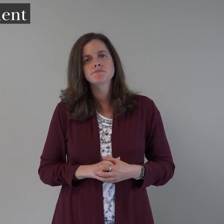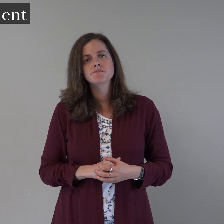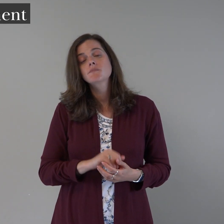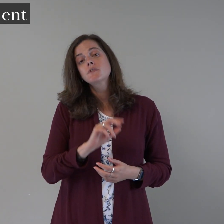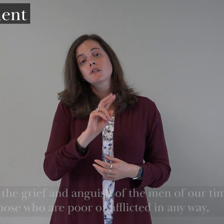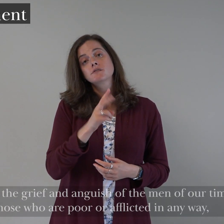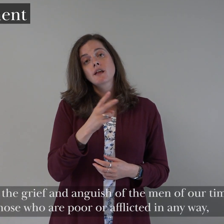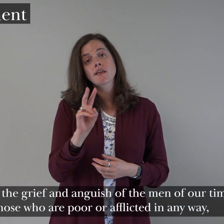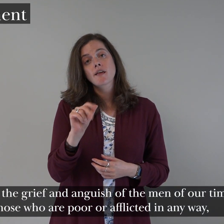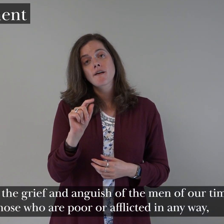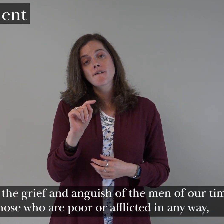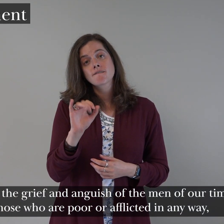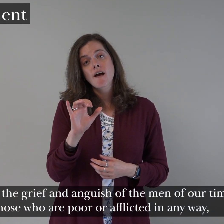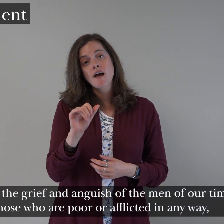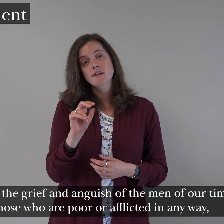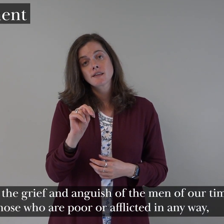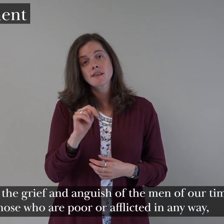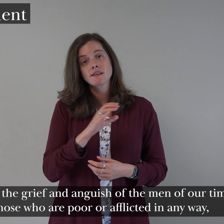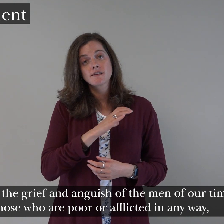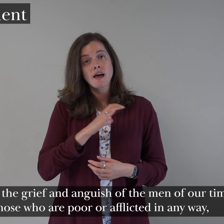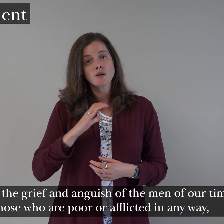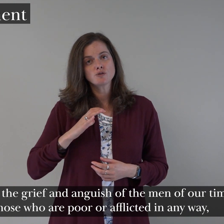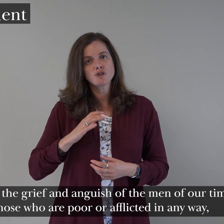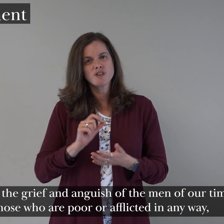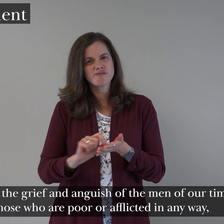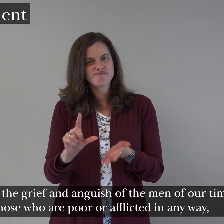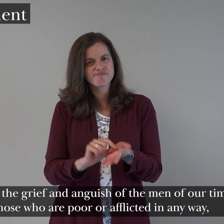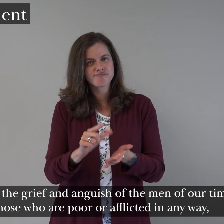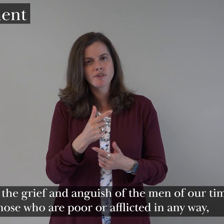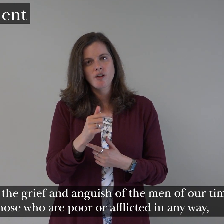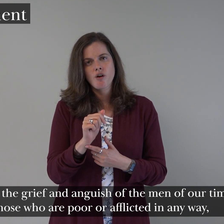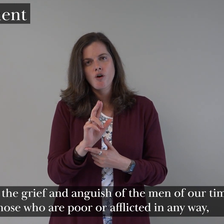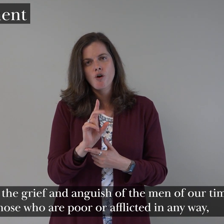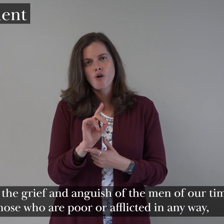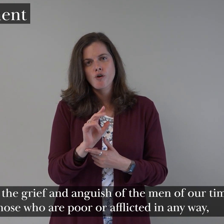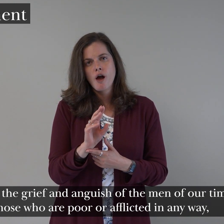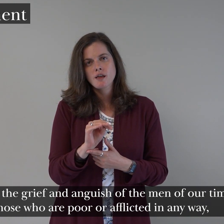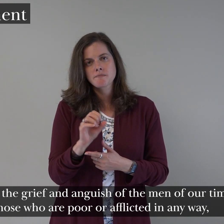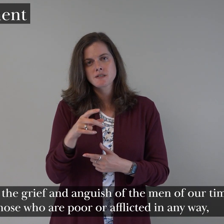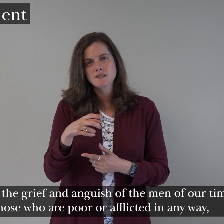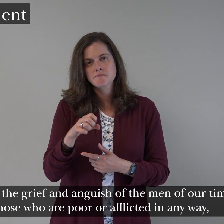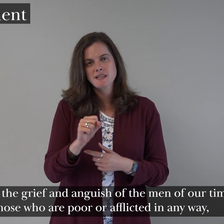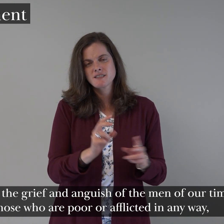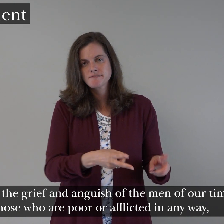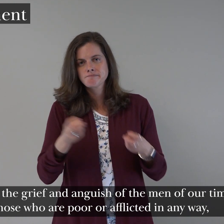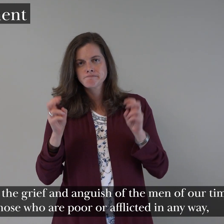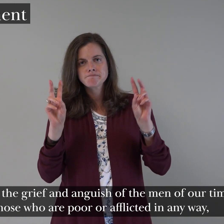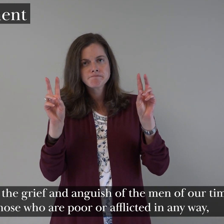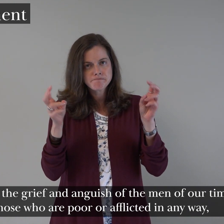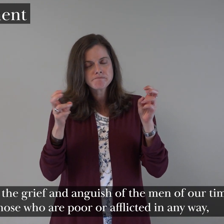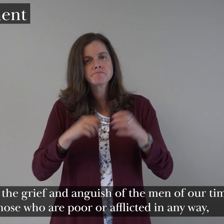The joy and hope The grief and anguish of the men of our time